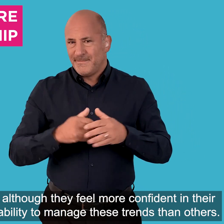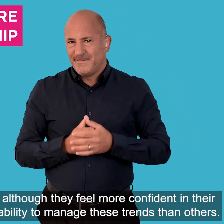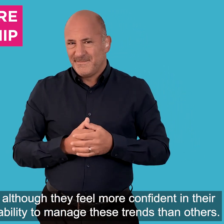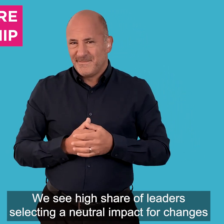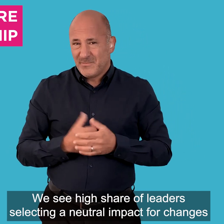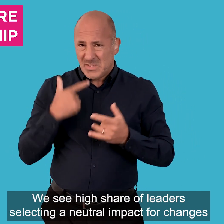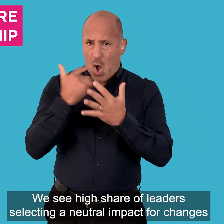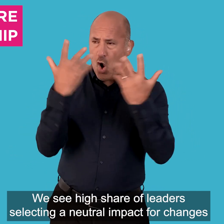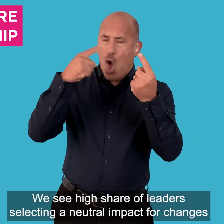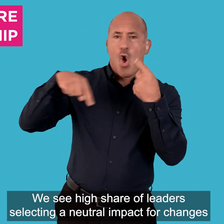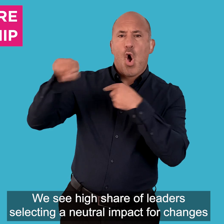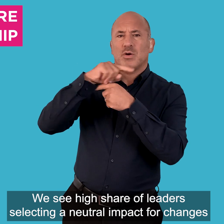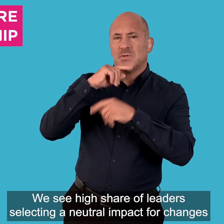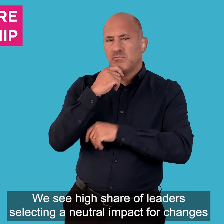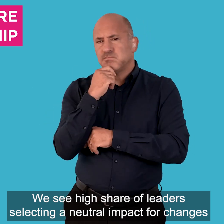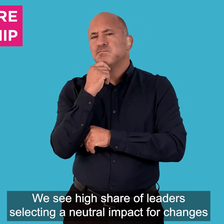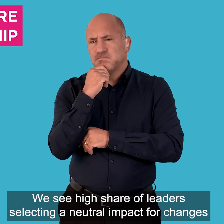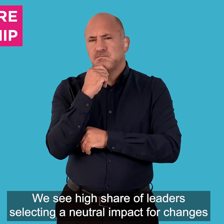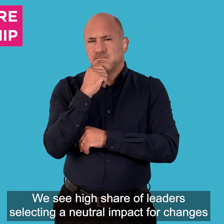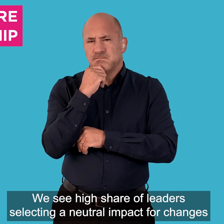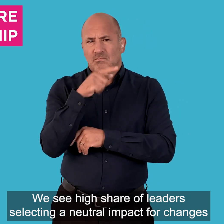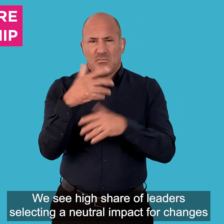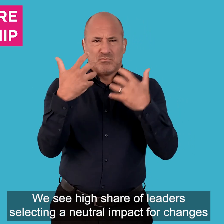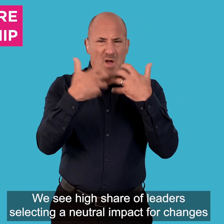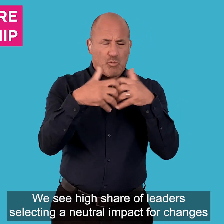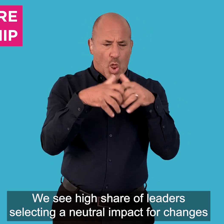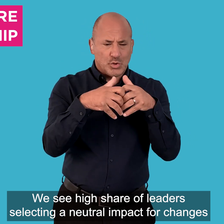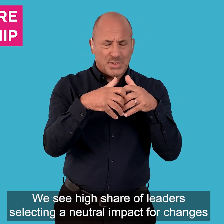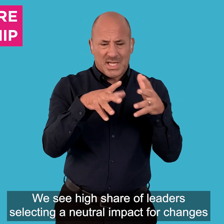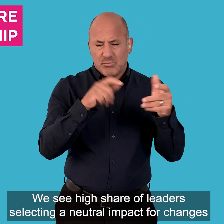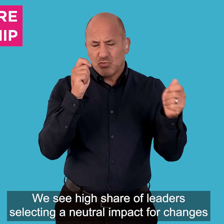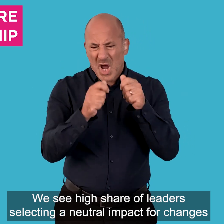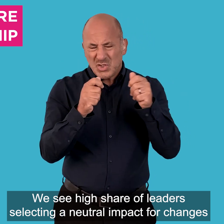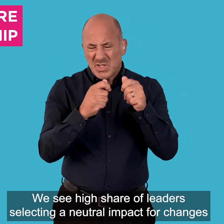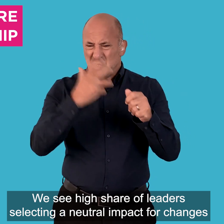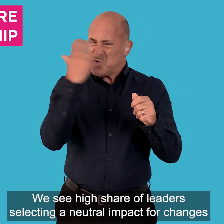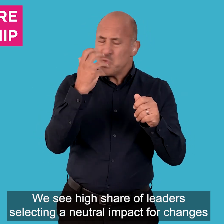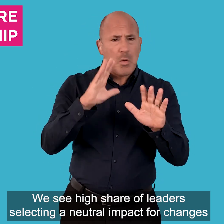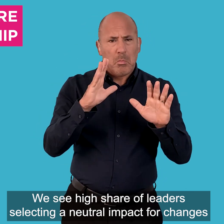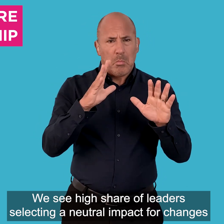to manage these trends than others. We see high share of leaders selecting a neutral impact for